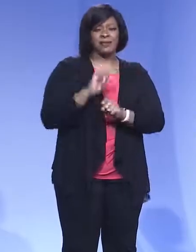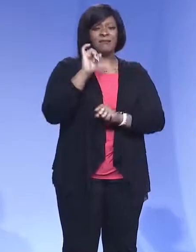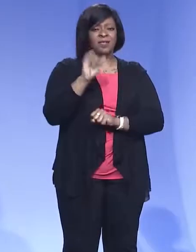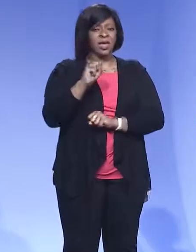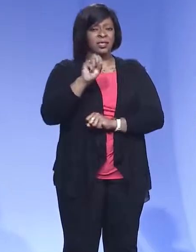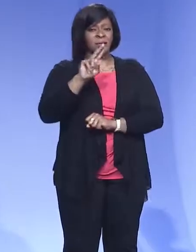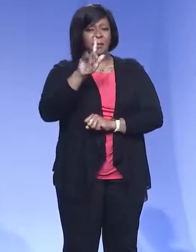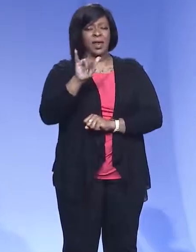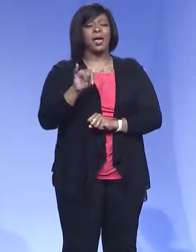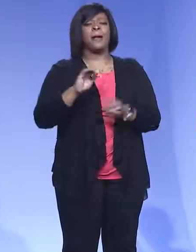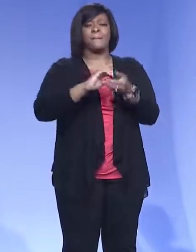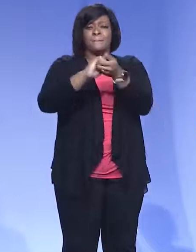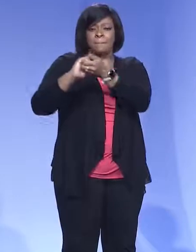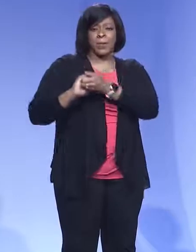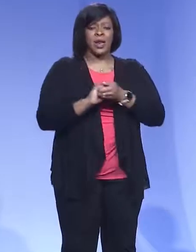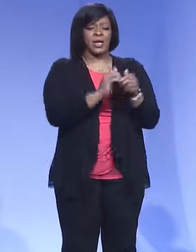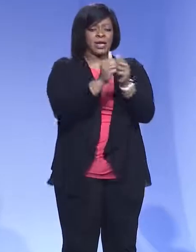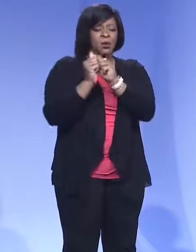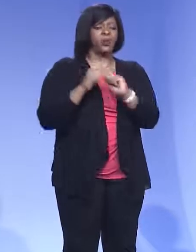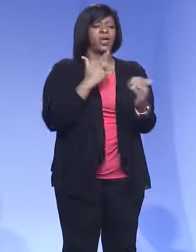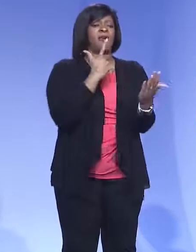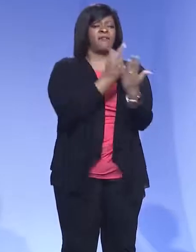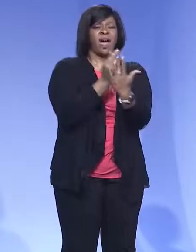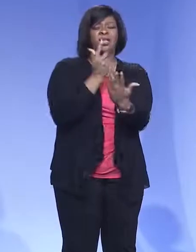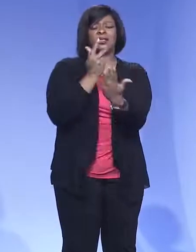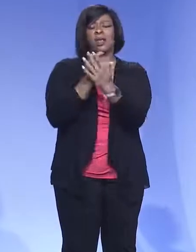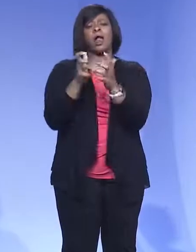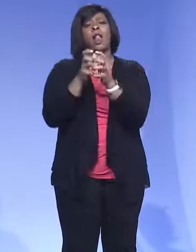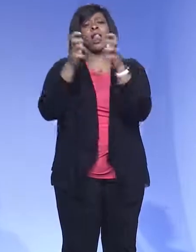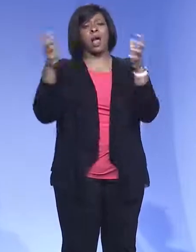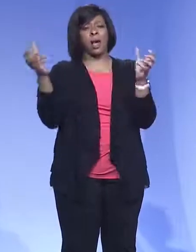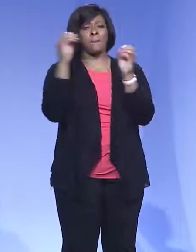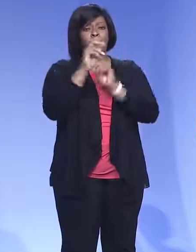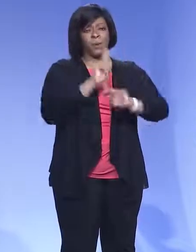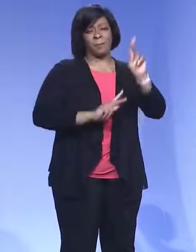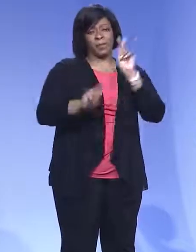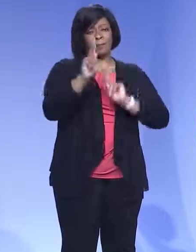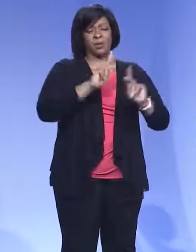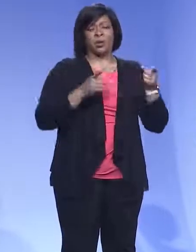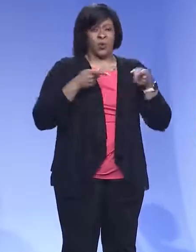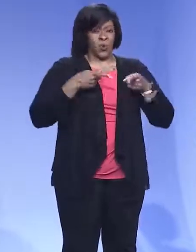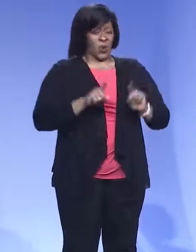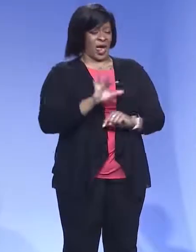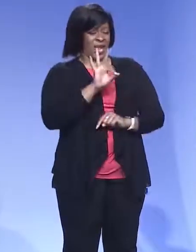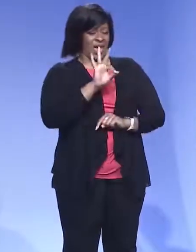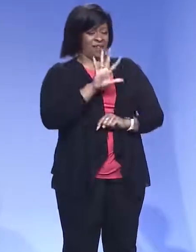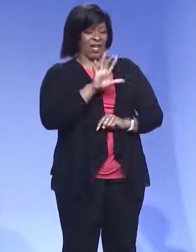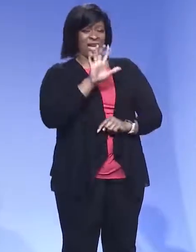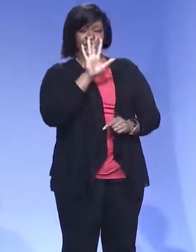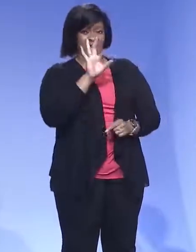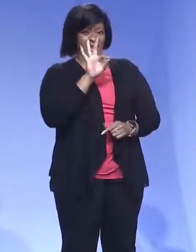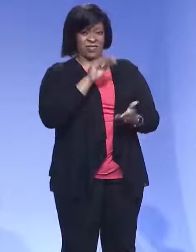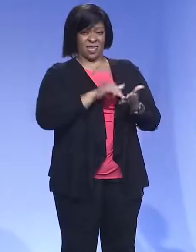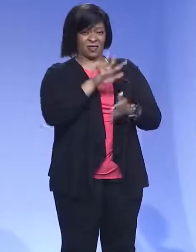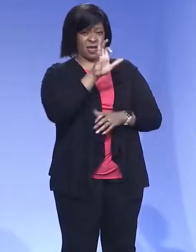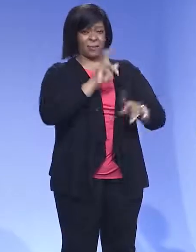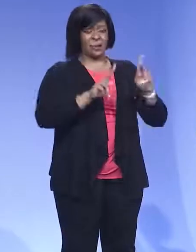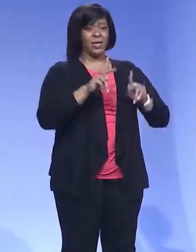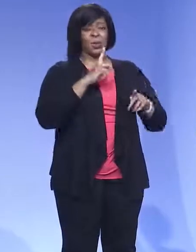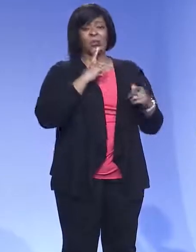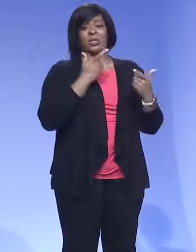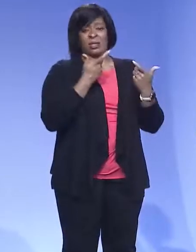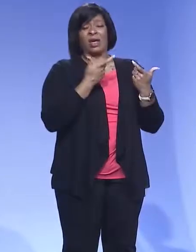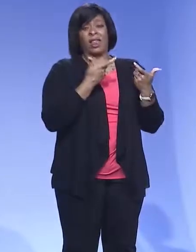partners, we could come together and vaccinate a larger number of people. And while 9,500 is a pretty